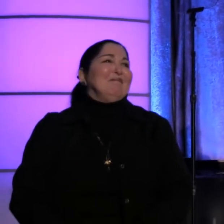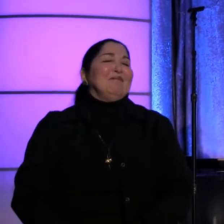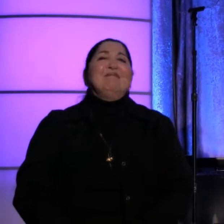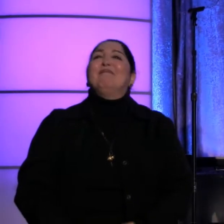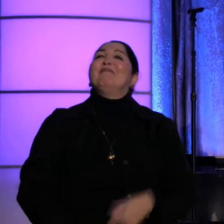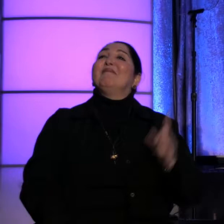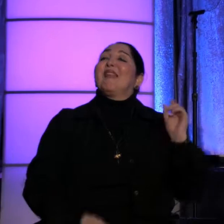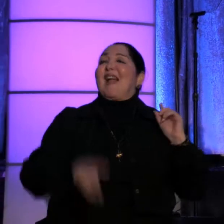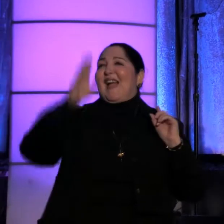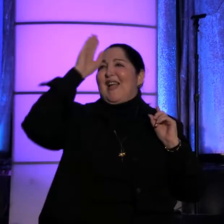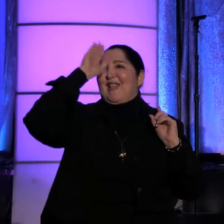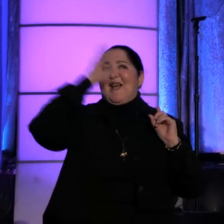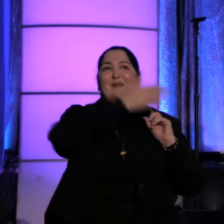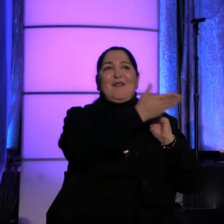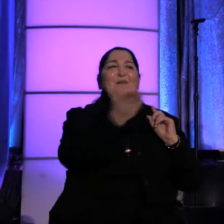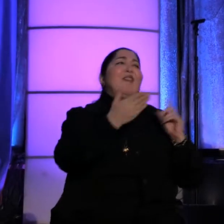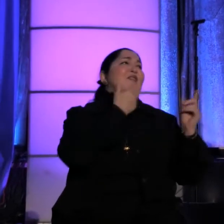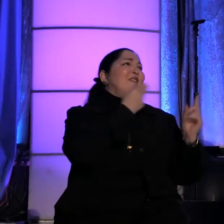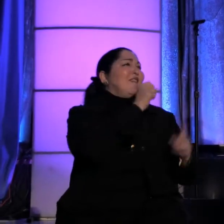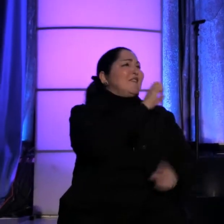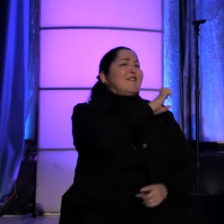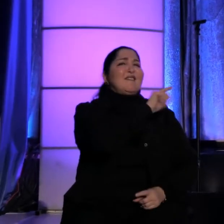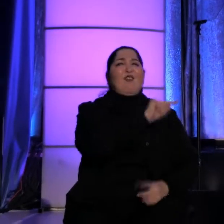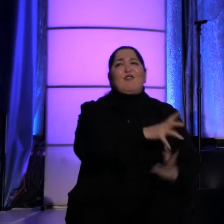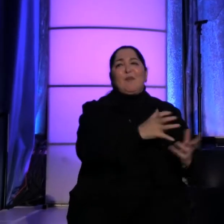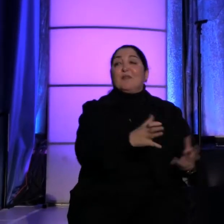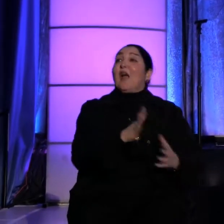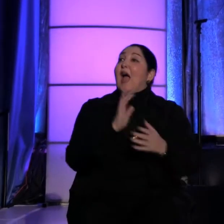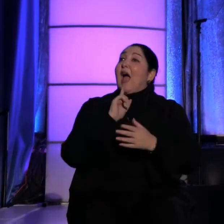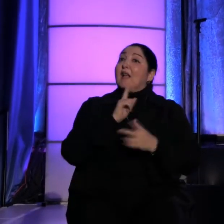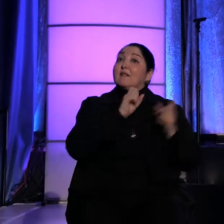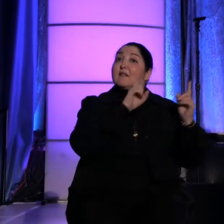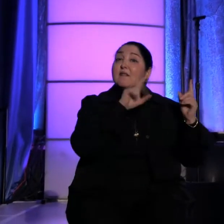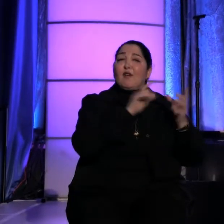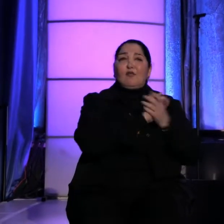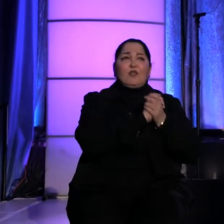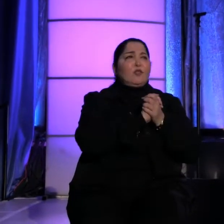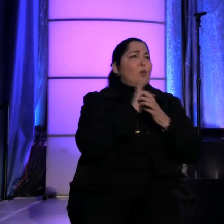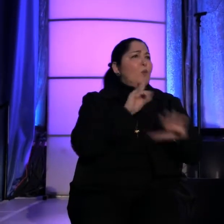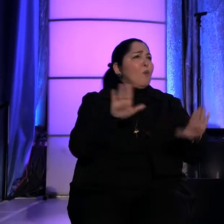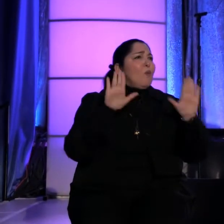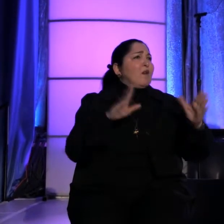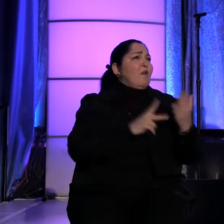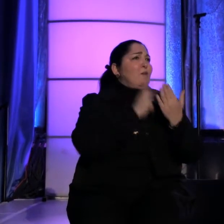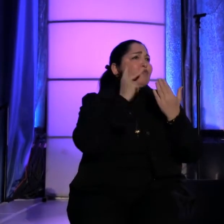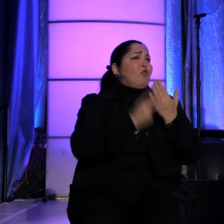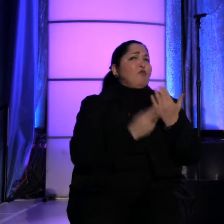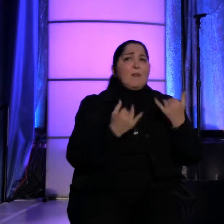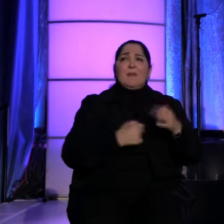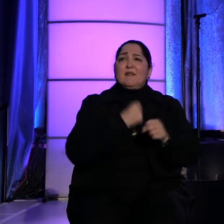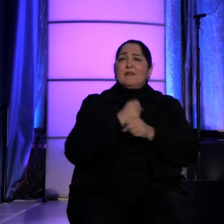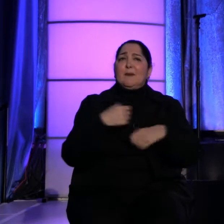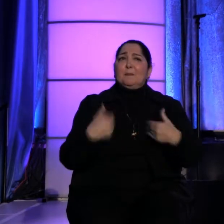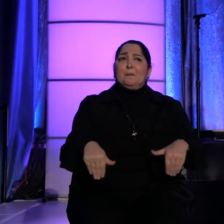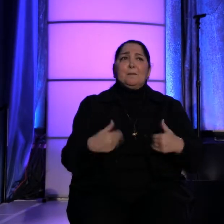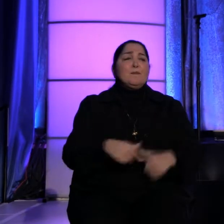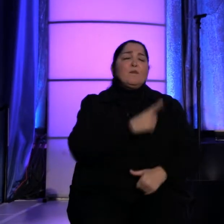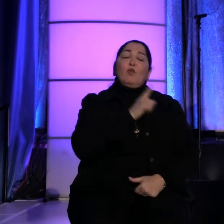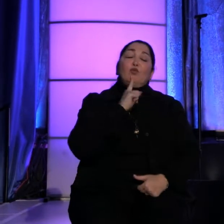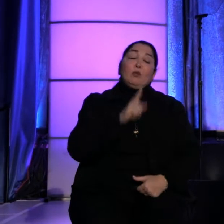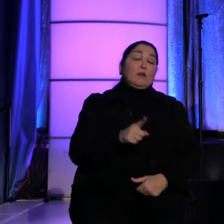hello, everyone. Thank you, Scott, so much. And congratulations, Scott, on such a terrific program. You are a true